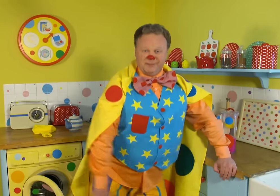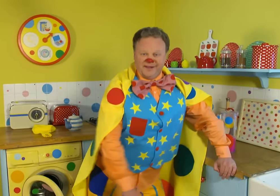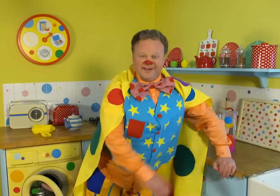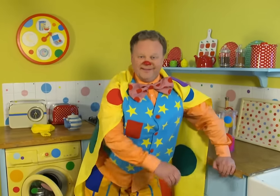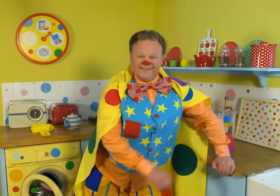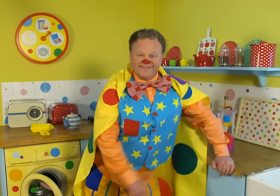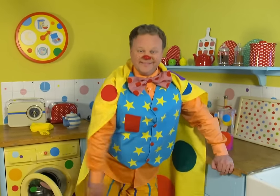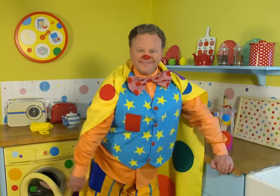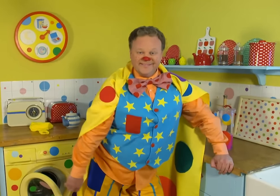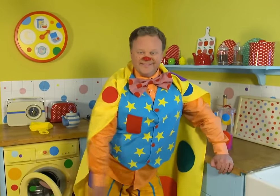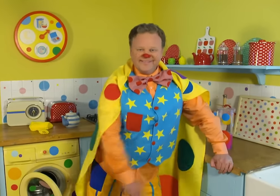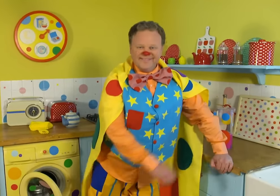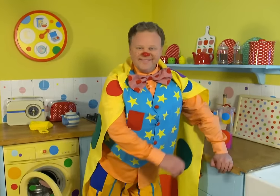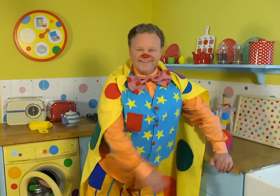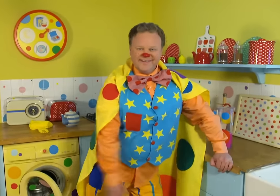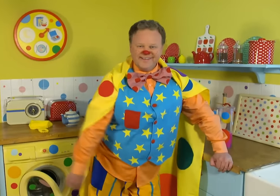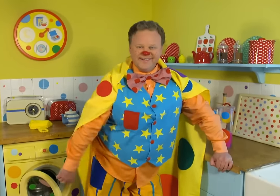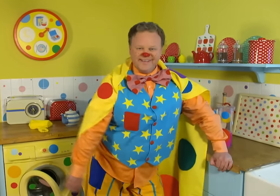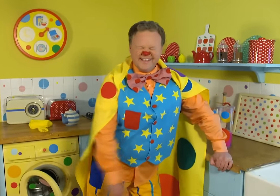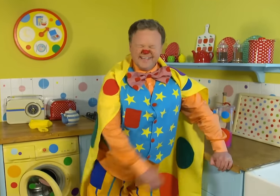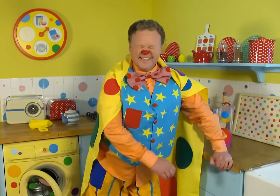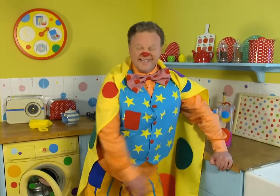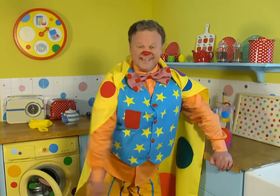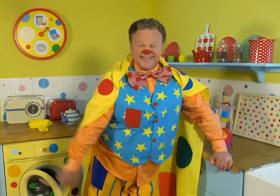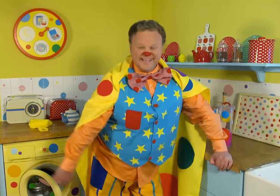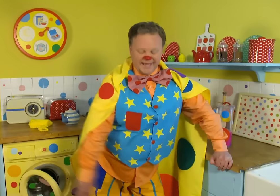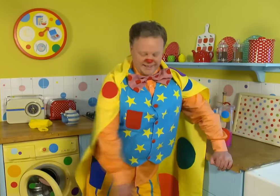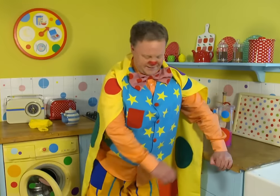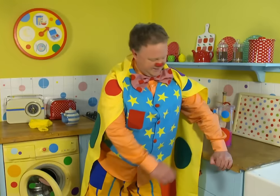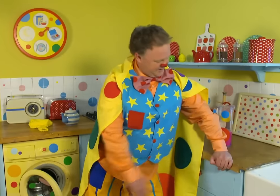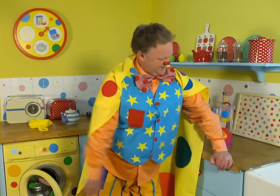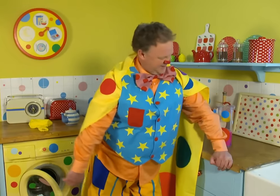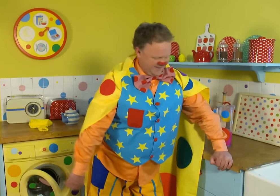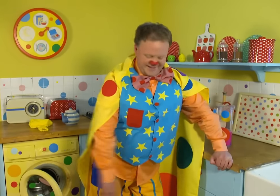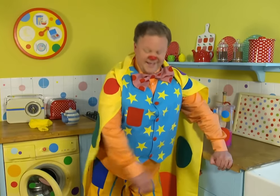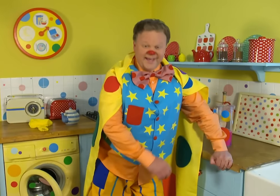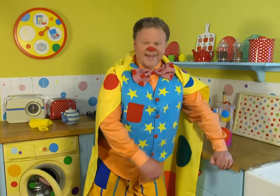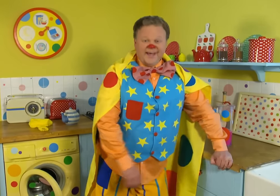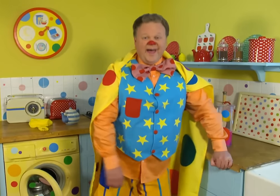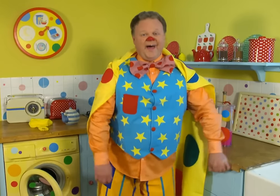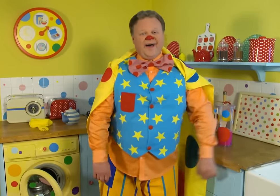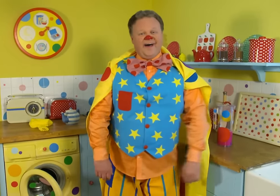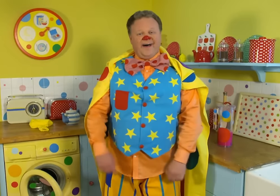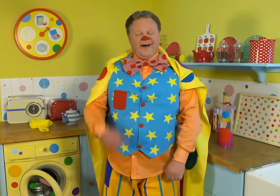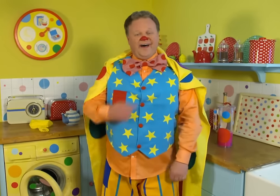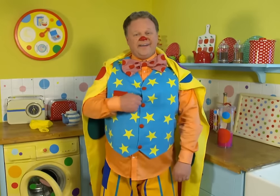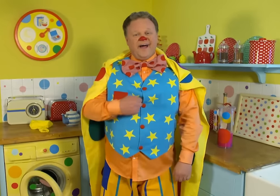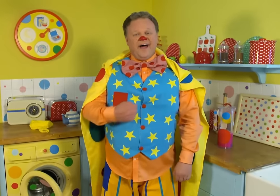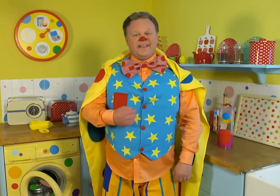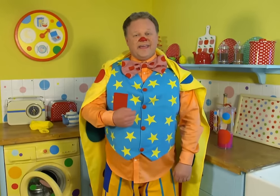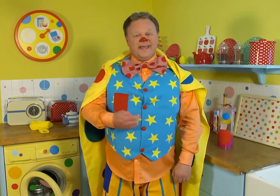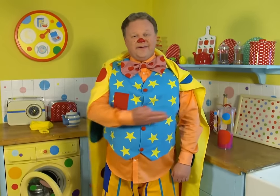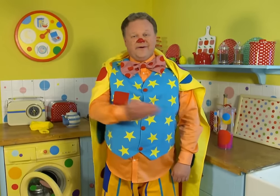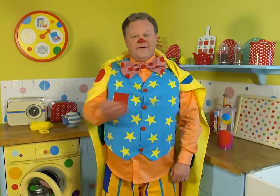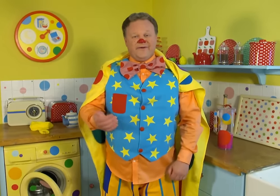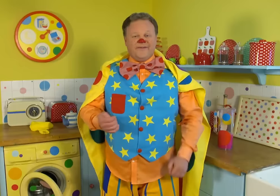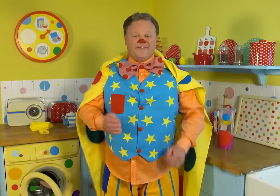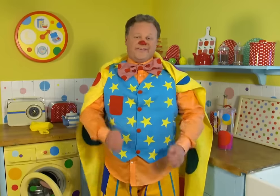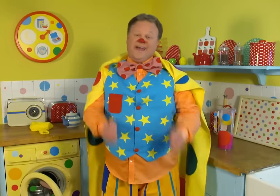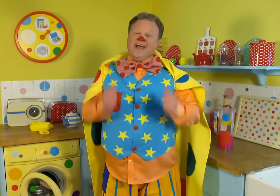fashionable. Thank you, Mr. Tumble. We think you're a star! And I think you're all